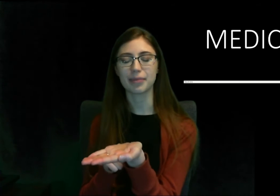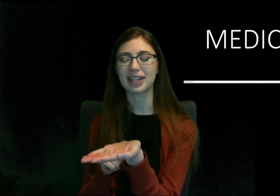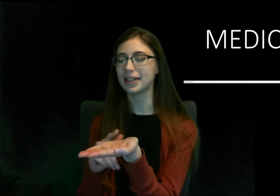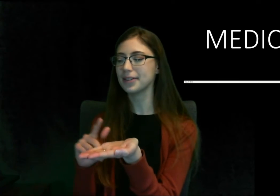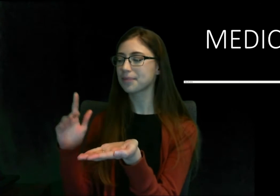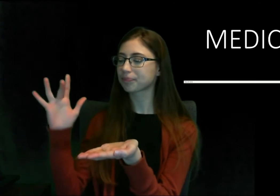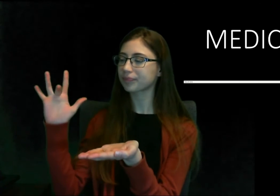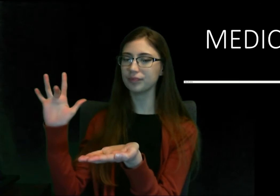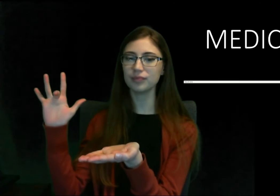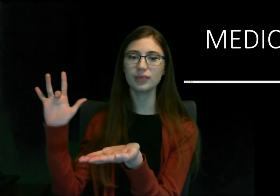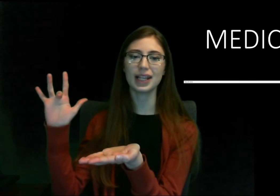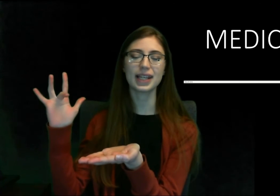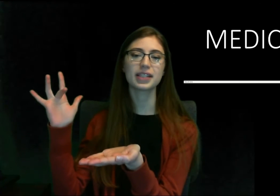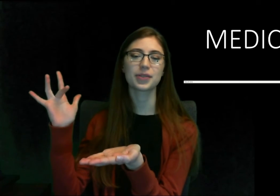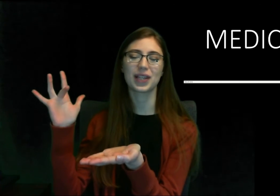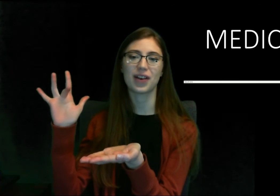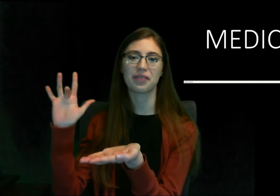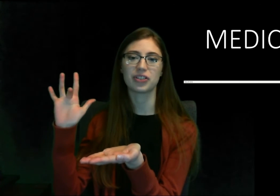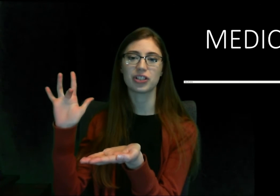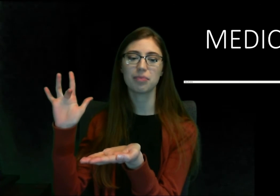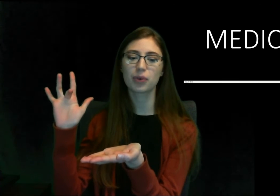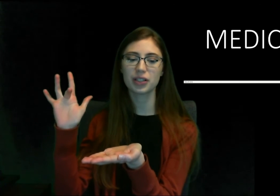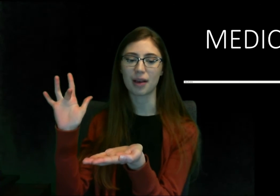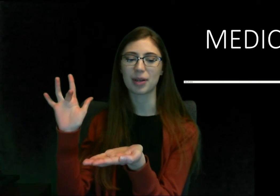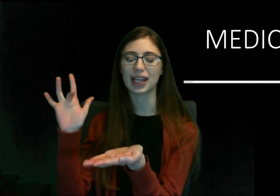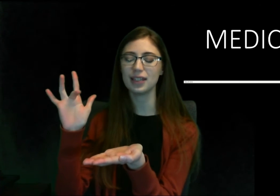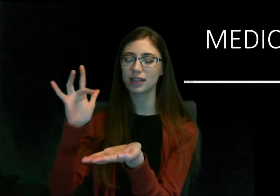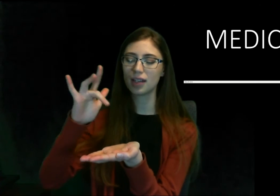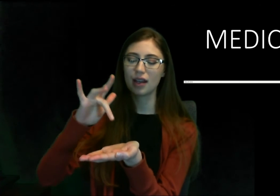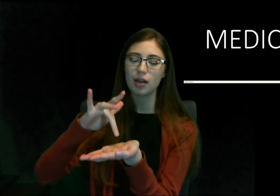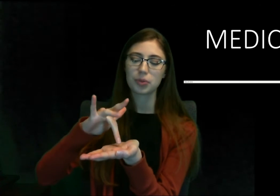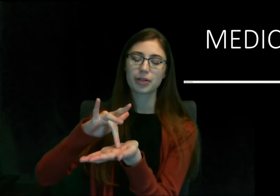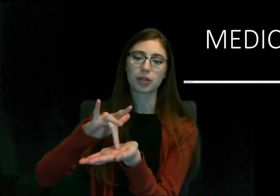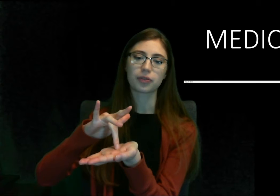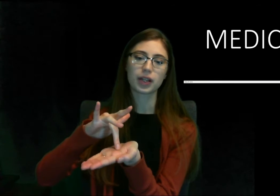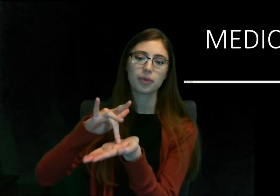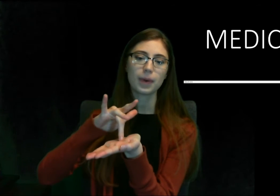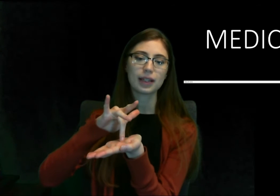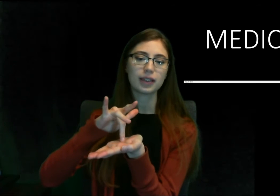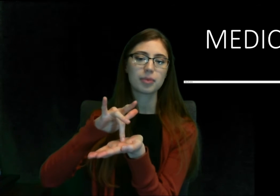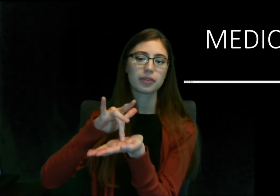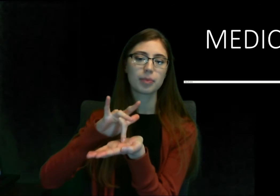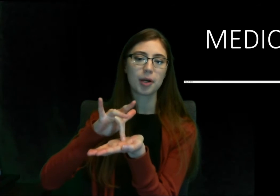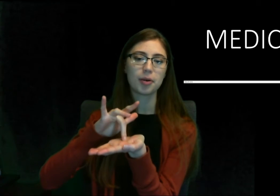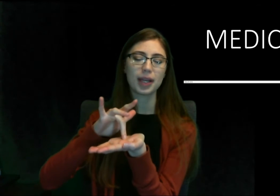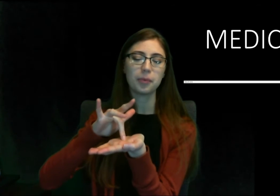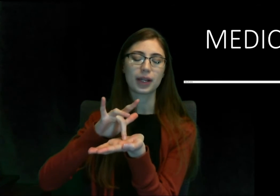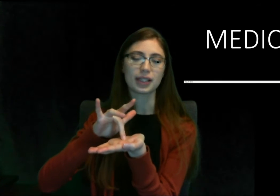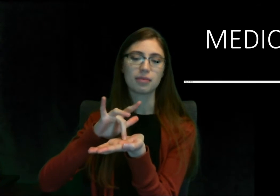hand and a 25 hand shape with your dominant hand. Put your middle finger right in the middle of your palm and wiggle it back and